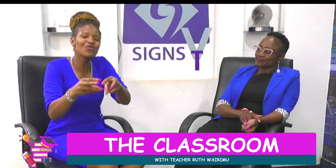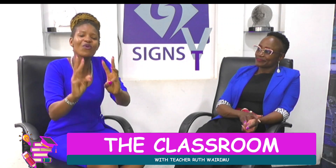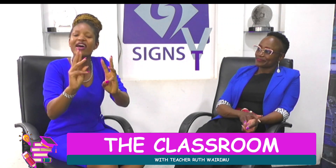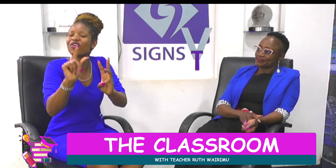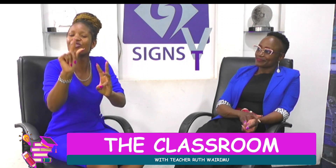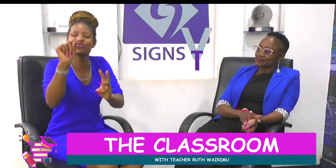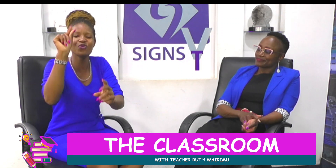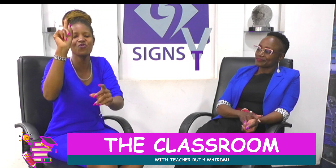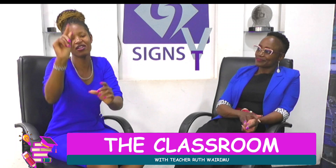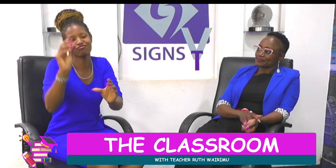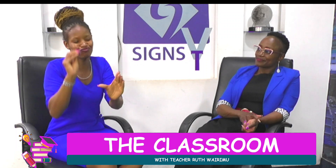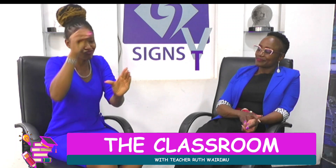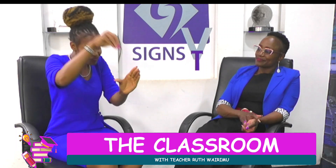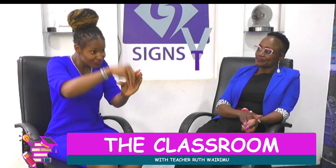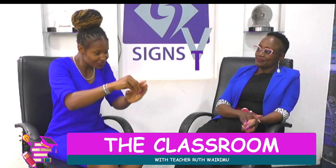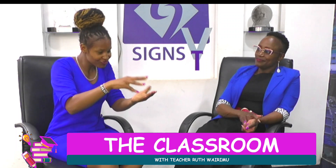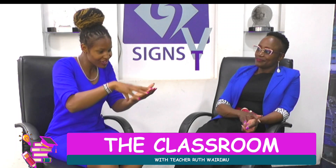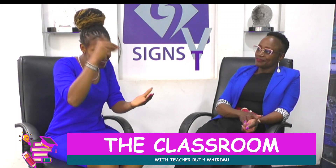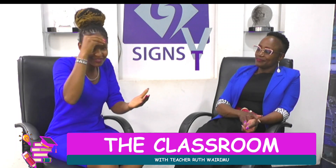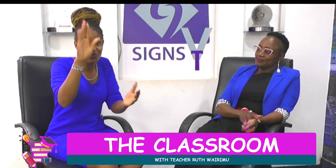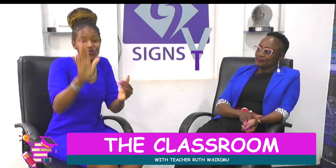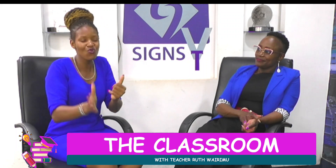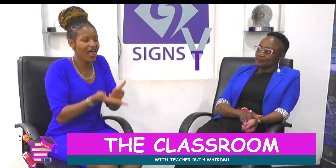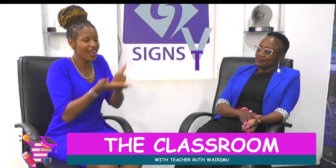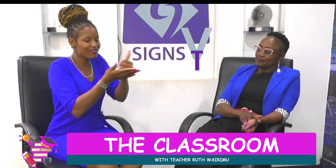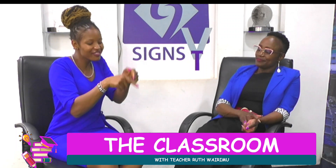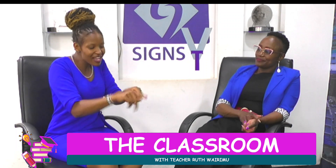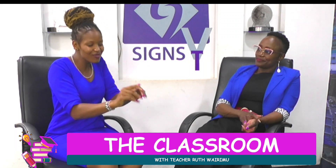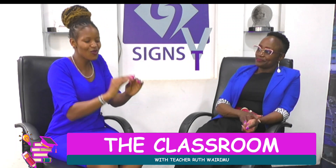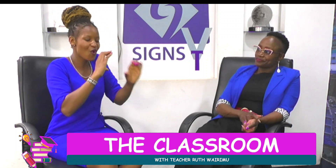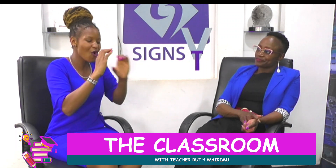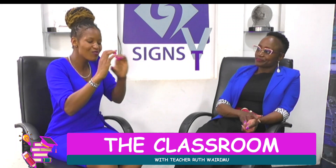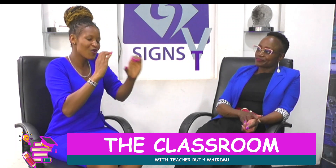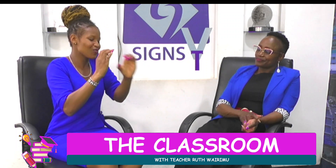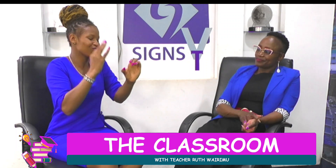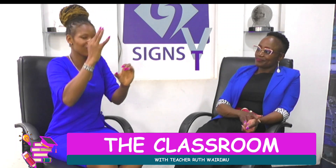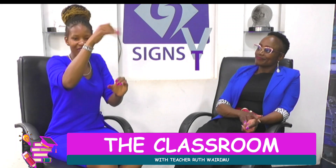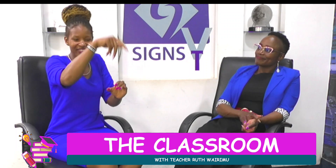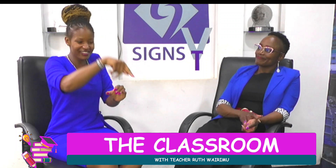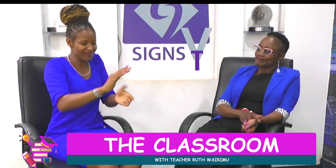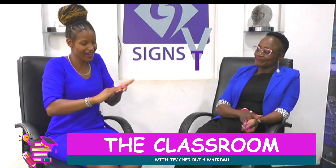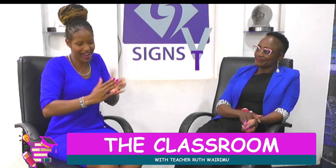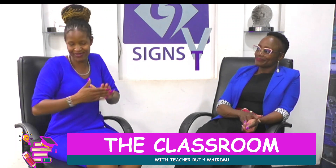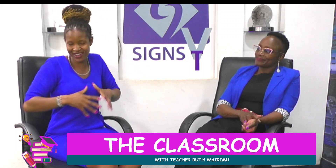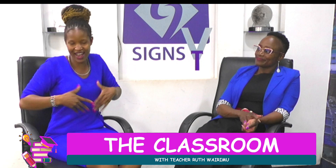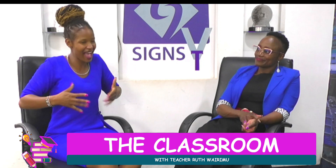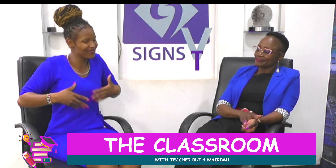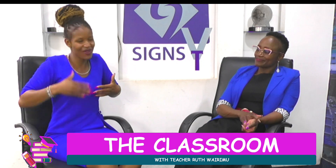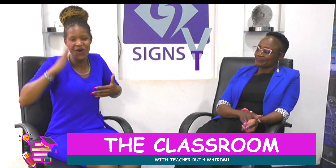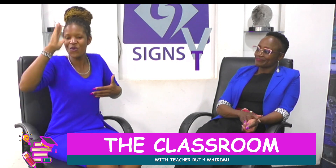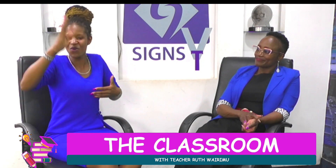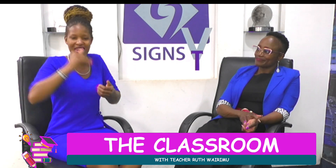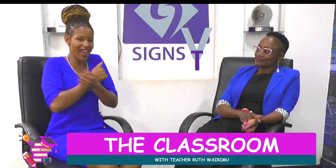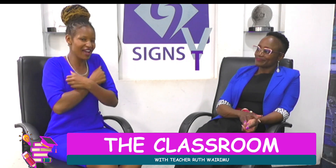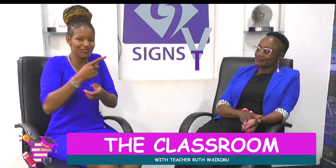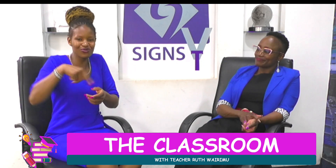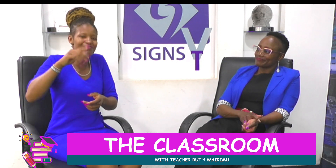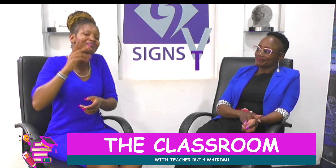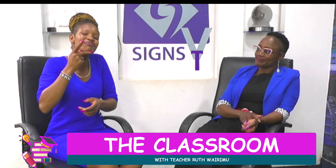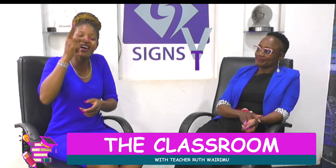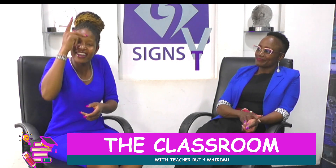forget about the child who is deaf there and remains alone. So please join and learn sign language so that it can help you communicate with your